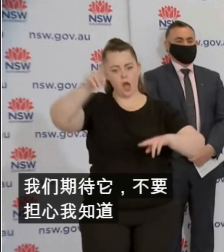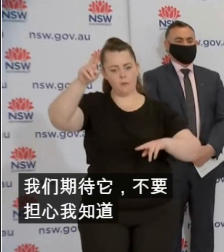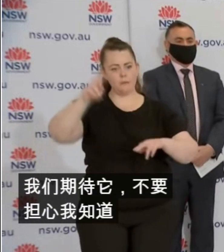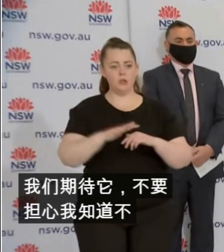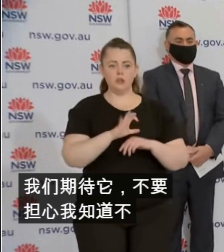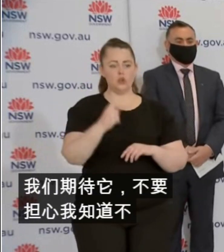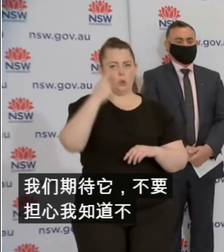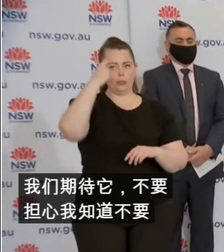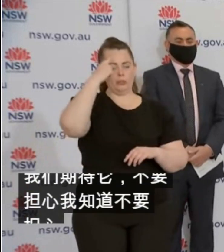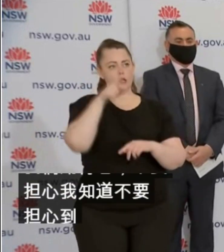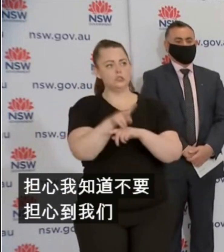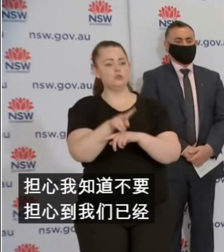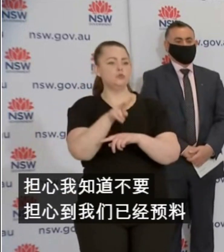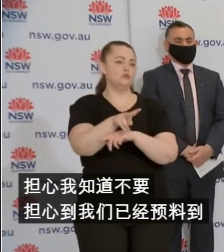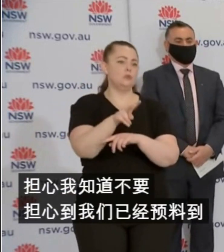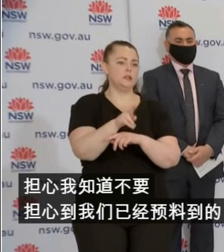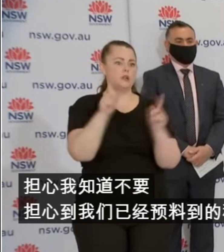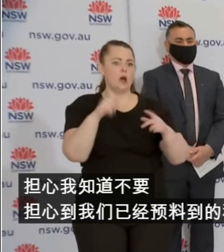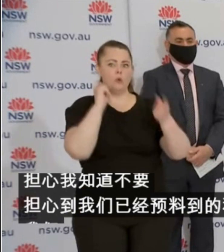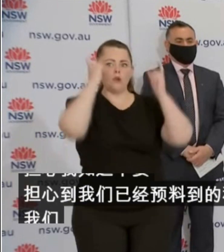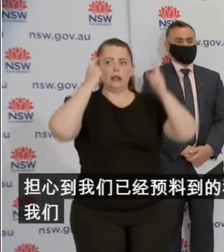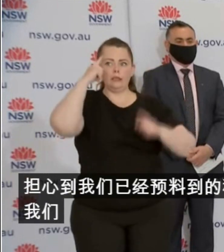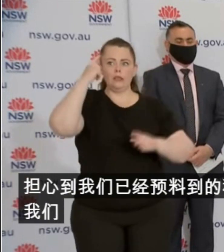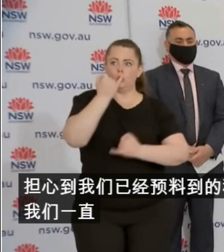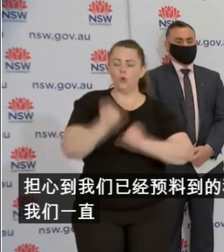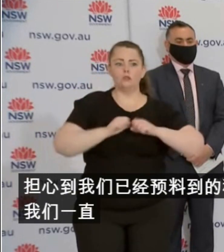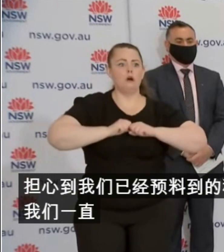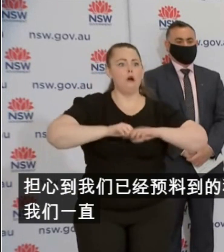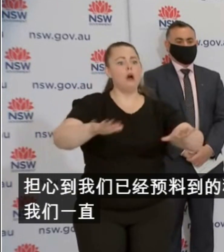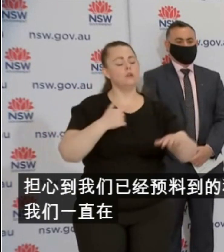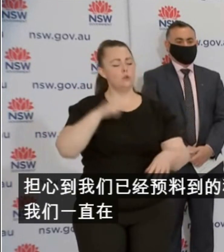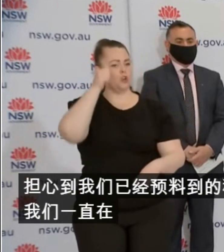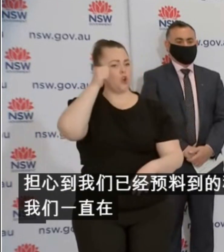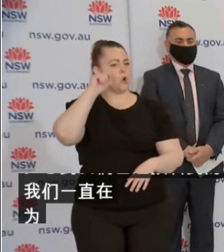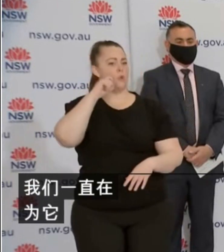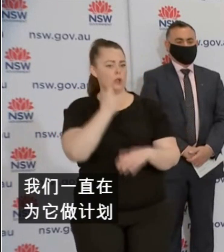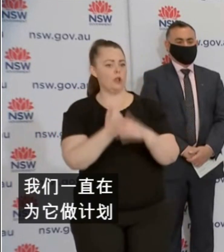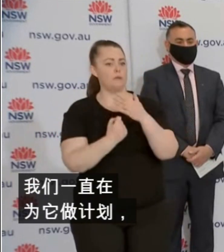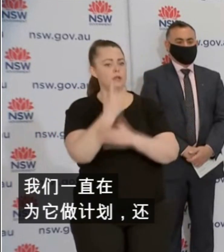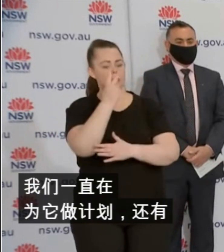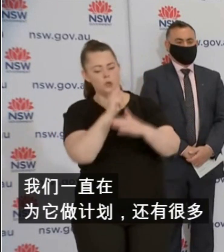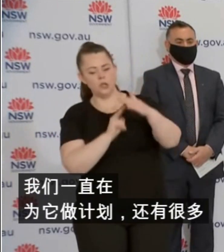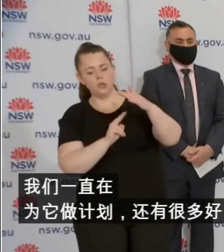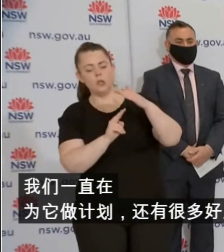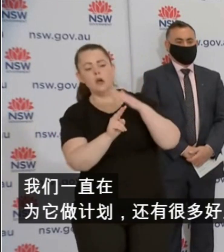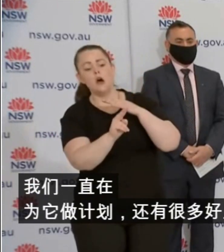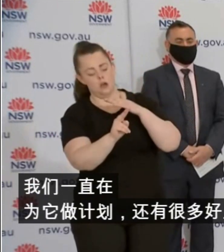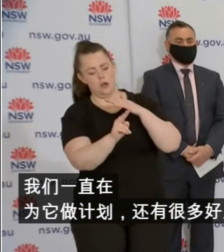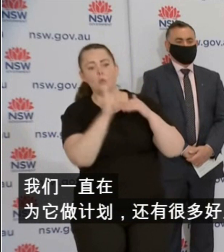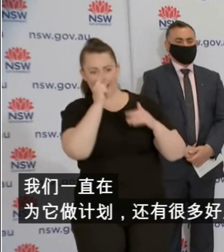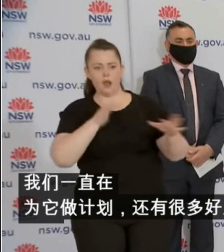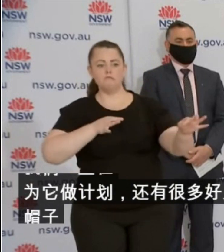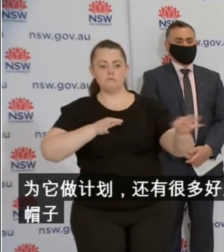it's, not to be concerned to the extent that we're anticipating this, we've been planning for it, and so many good people. I